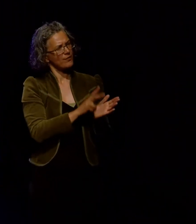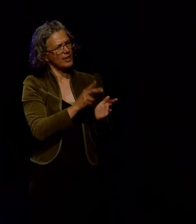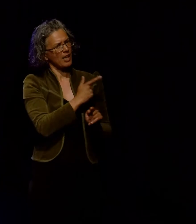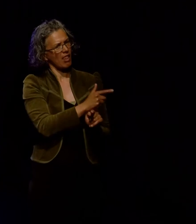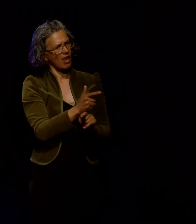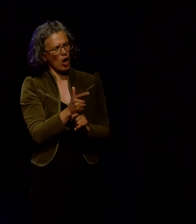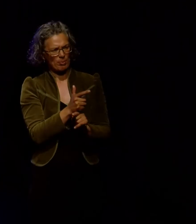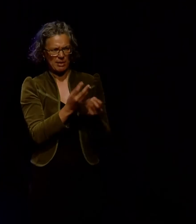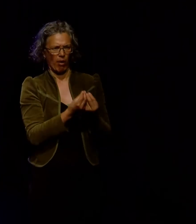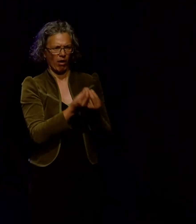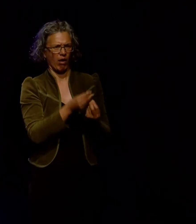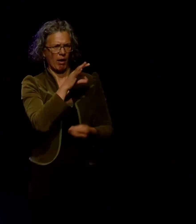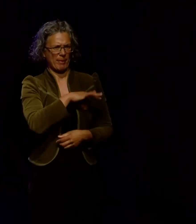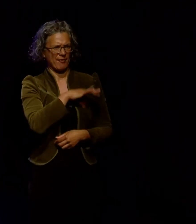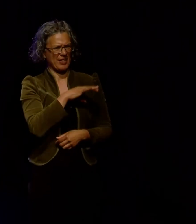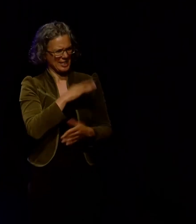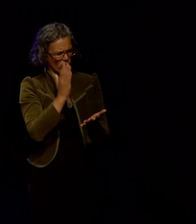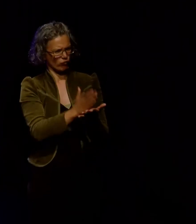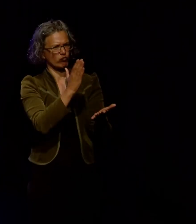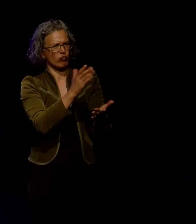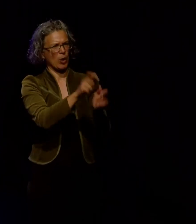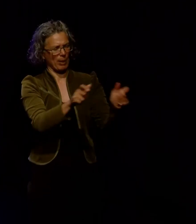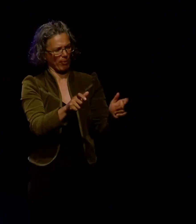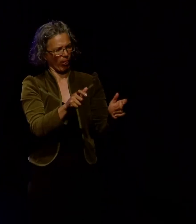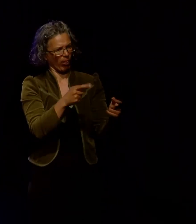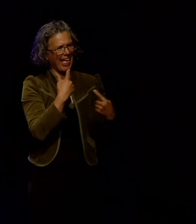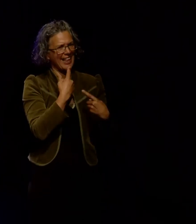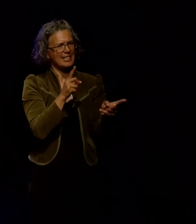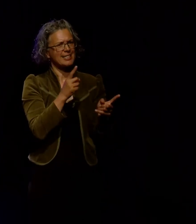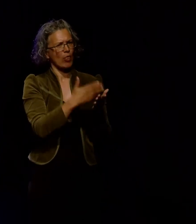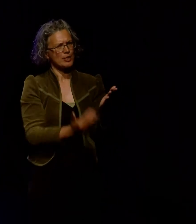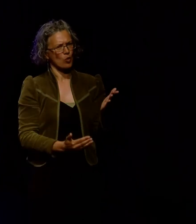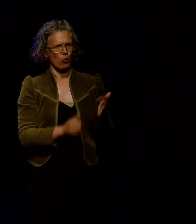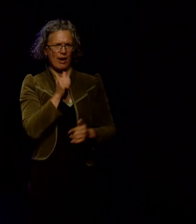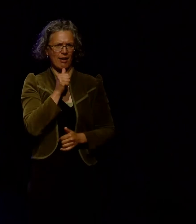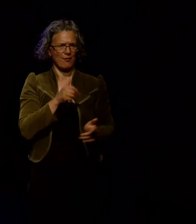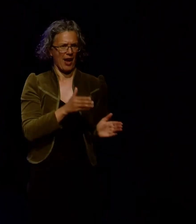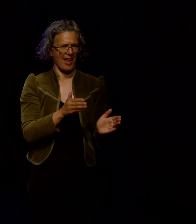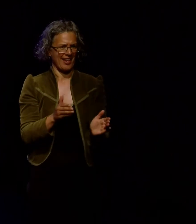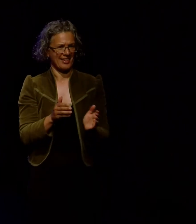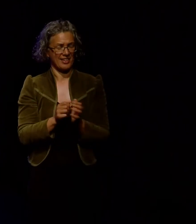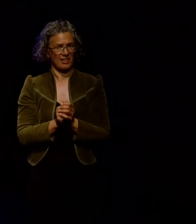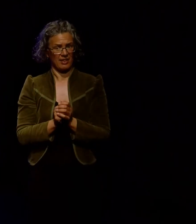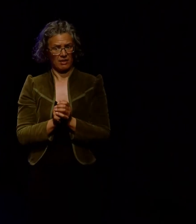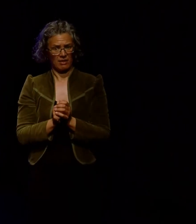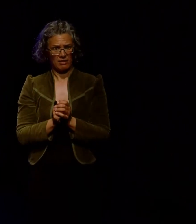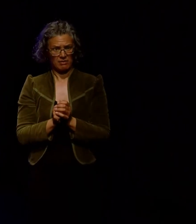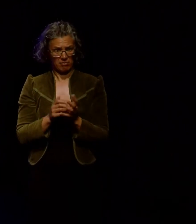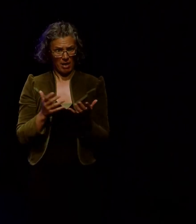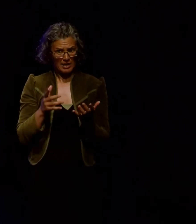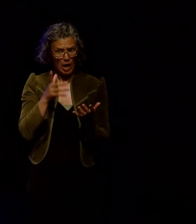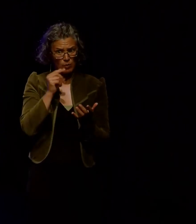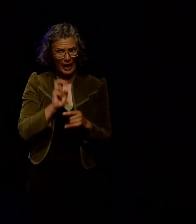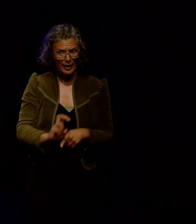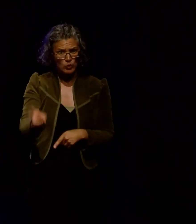many ways. They're about real people, tell a story, and are fun. But often there is not the scope or ability to tour the physical